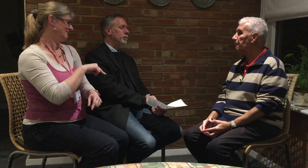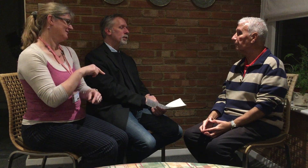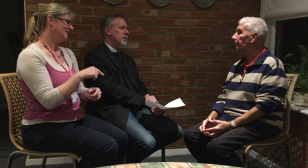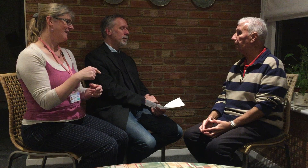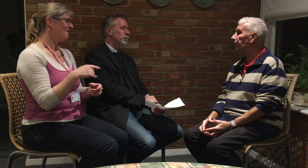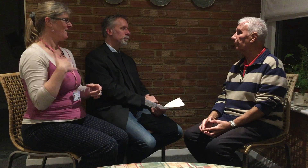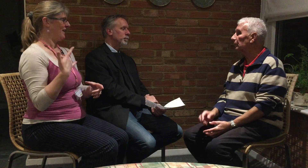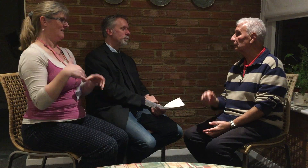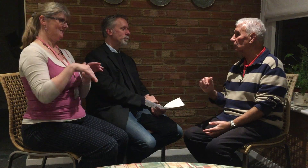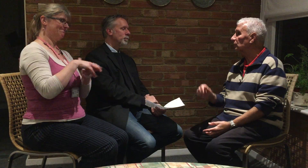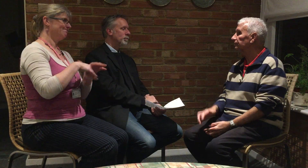of the team.